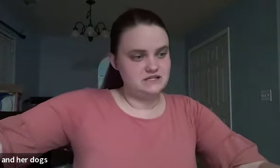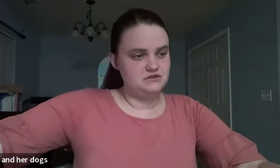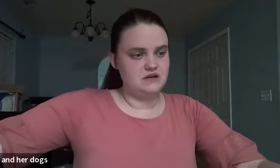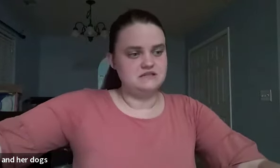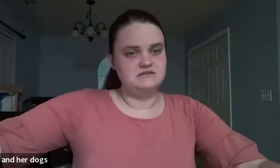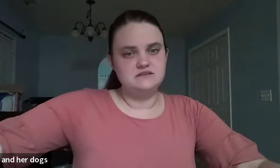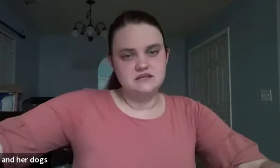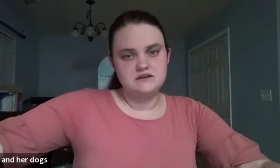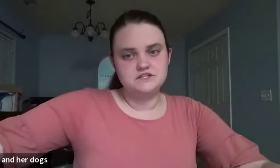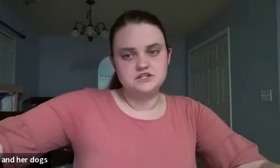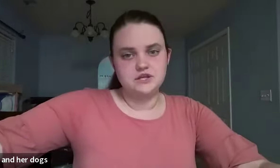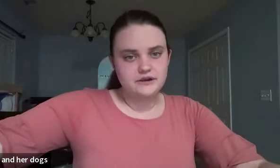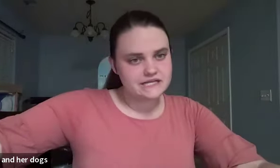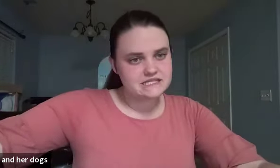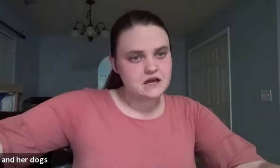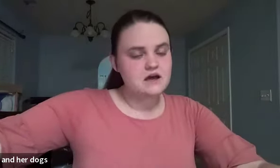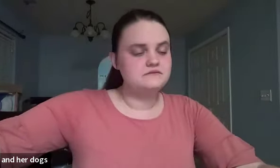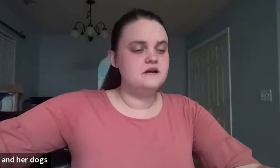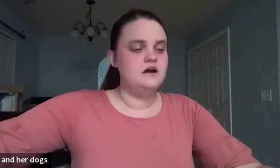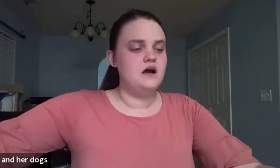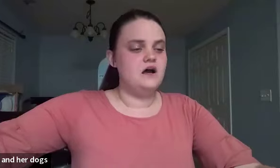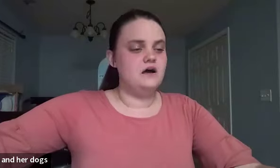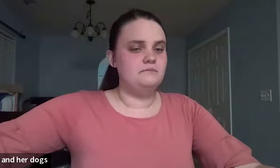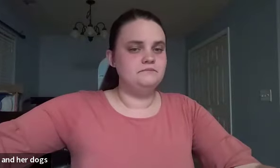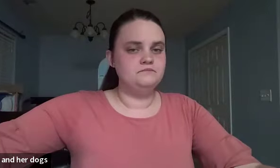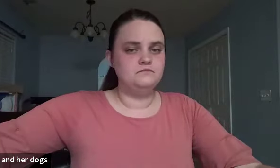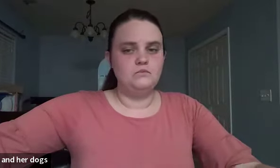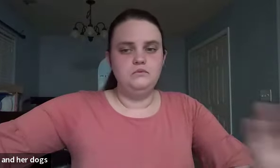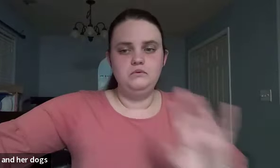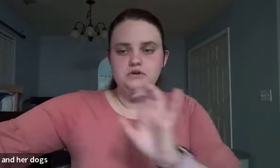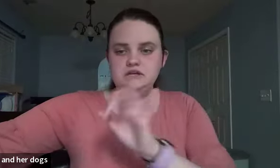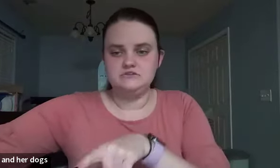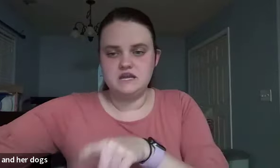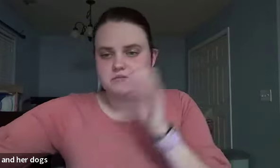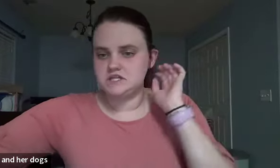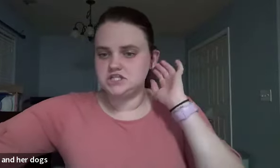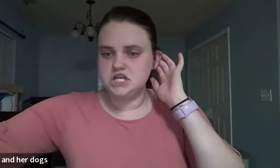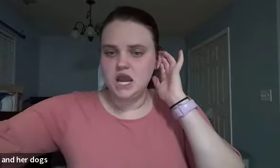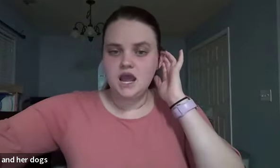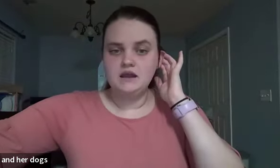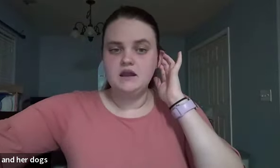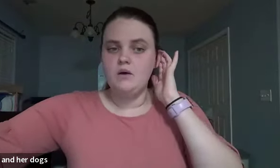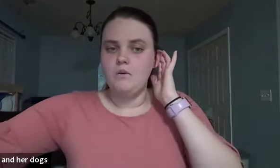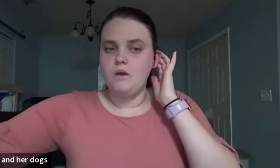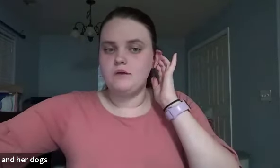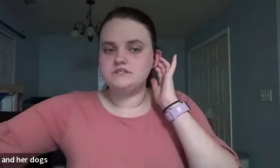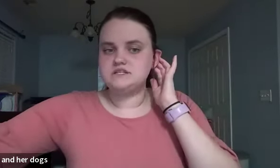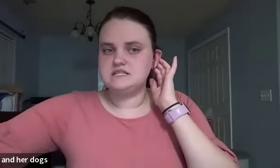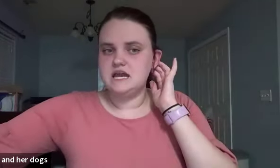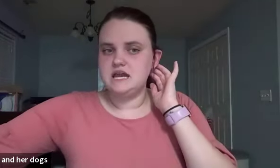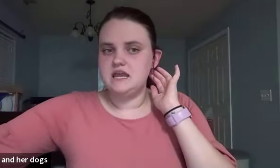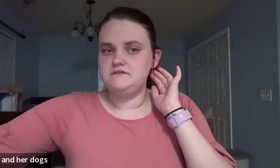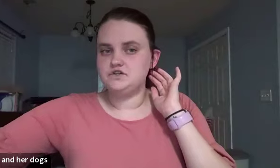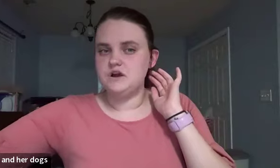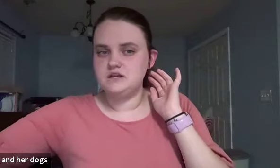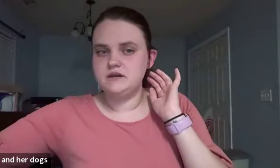signs you guys can think of that you're curious of? You can either type them in the chat. I was gonna say, if you're talking